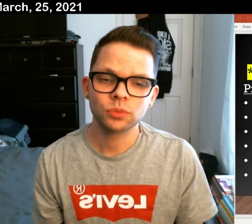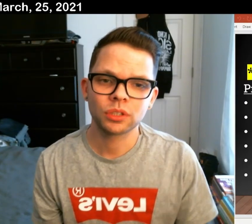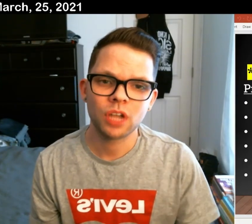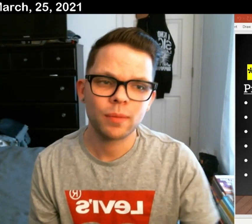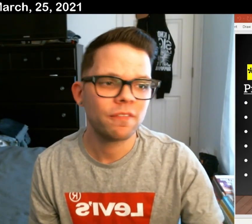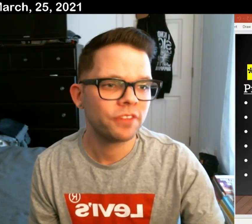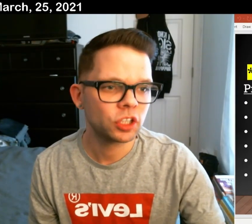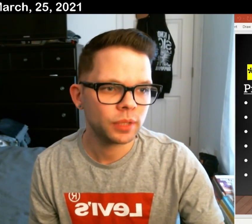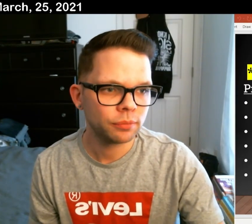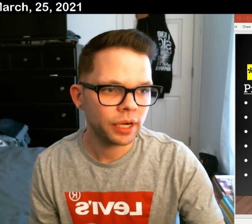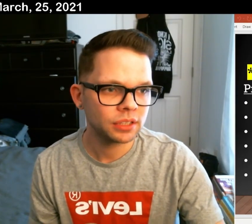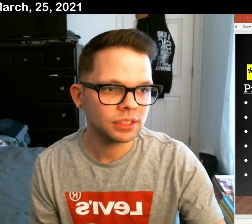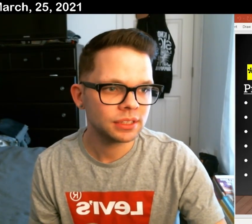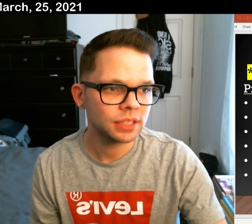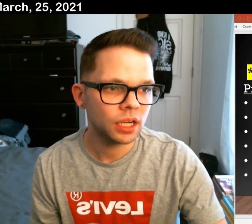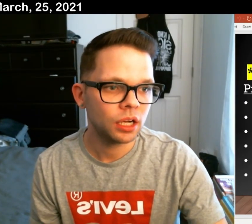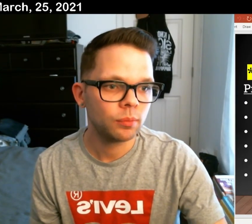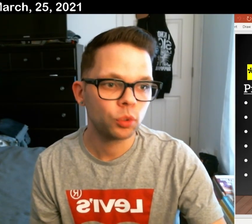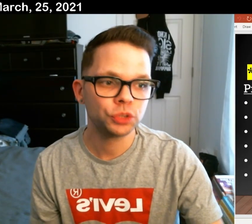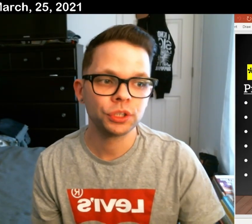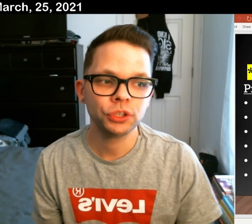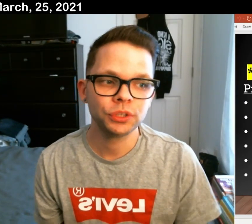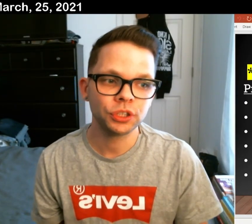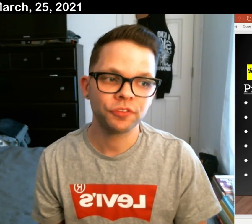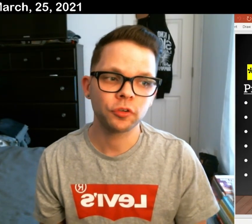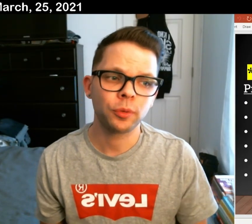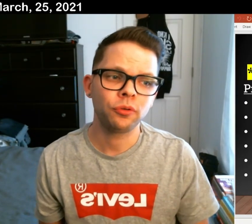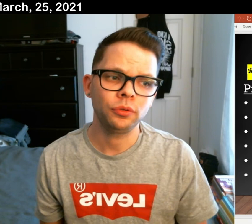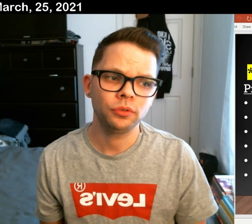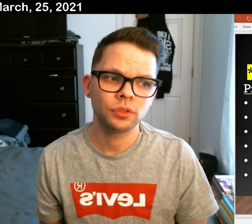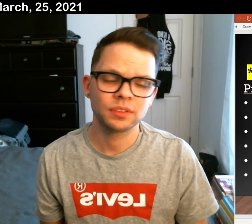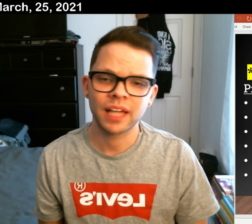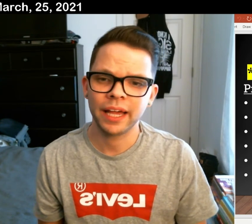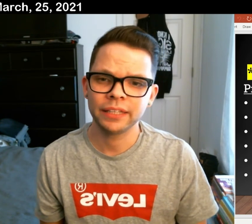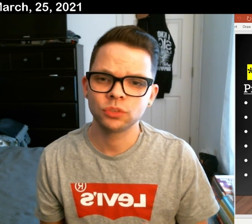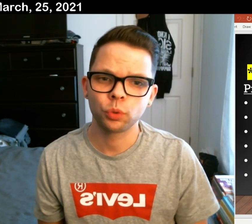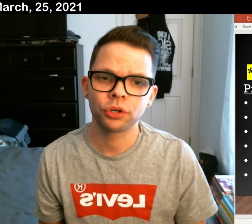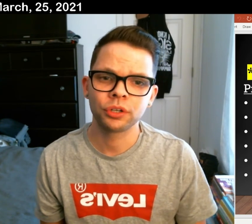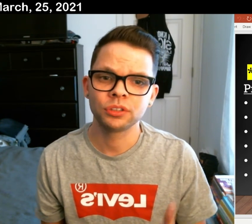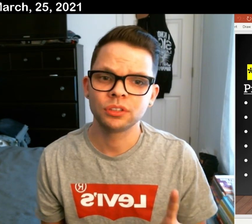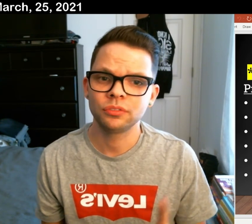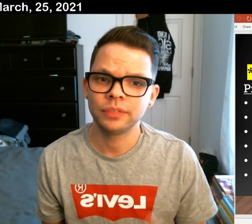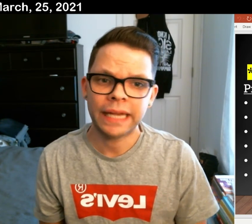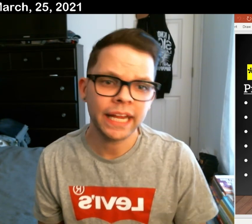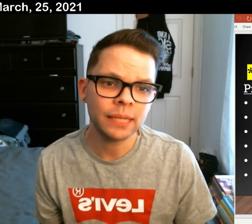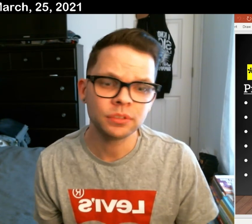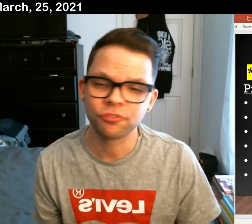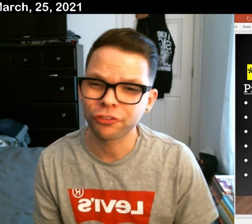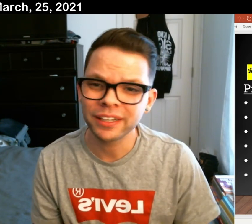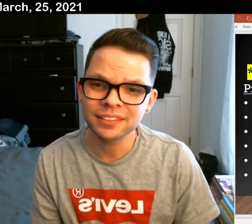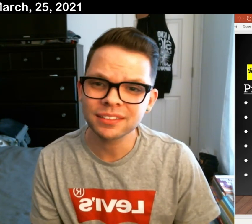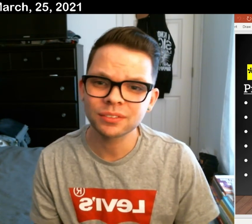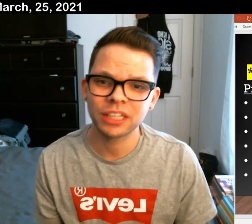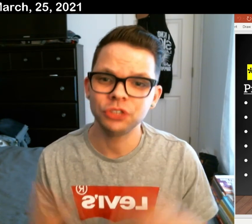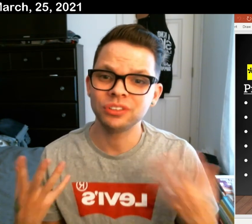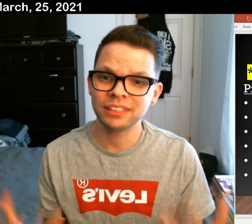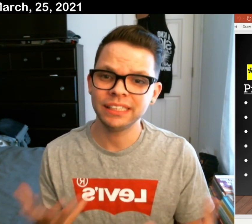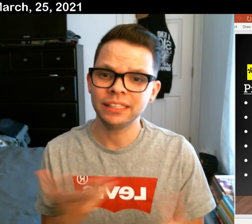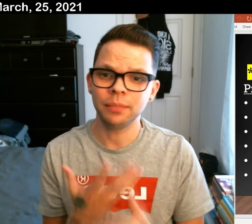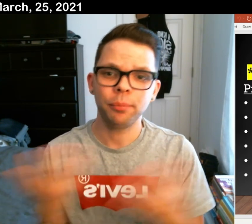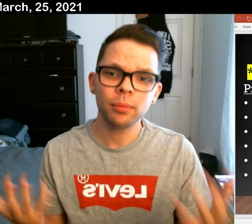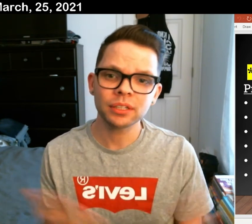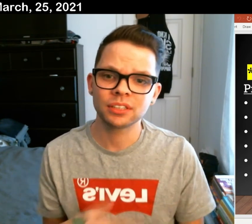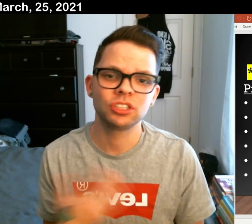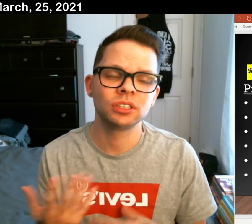Next, we're going to talk about fingerspelling practices. What you want to do is you can fingerspell signs, words, names, and phrases that you see